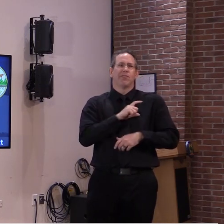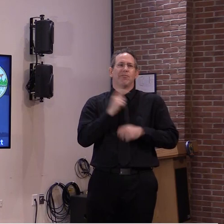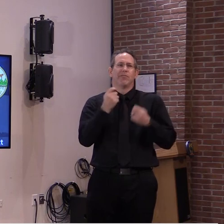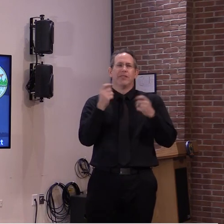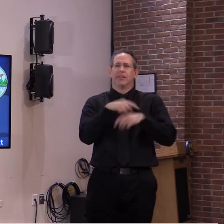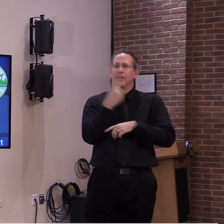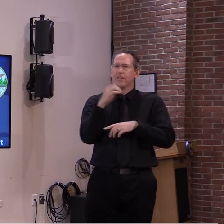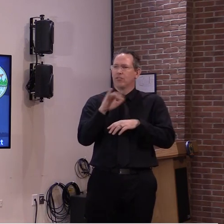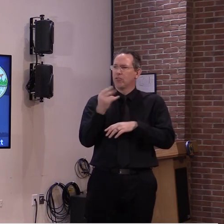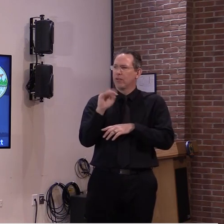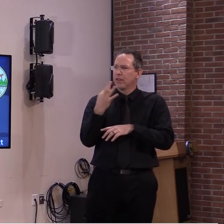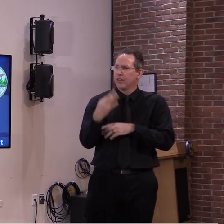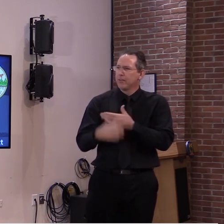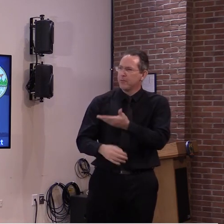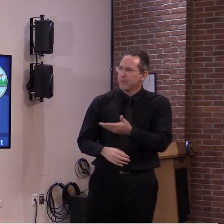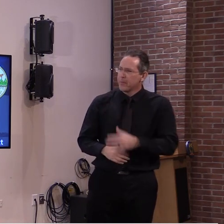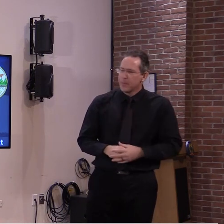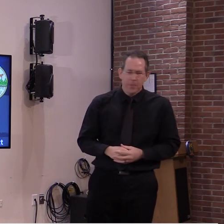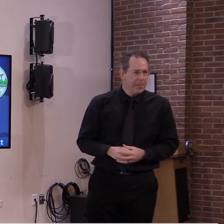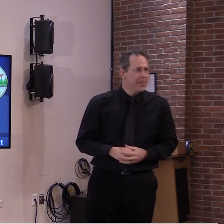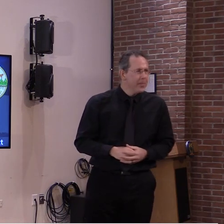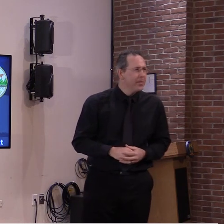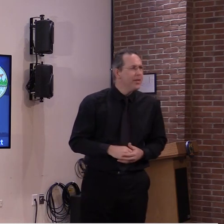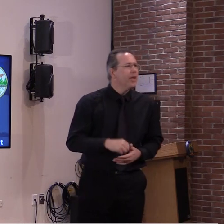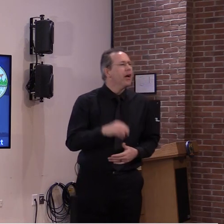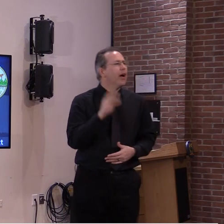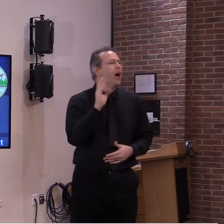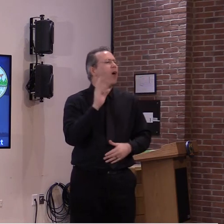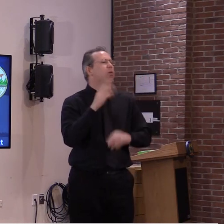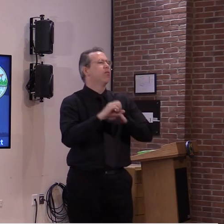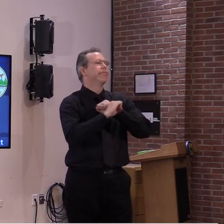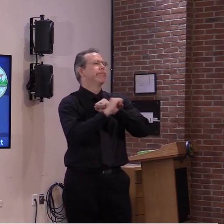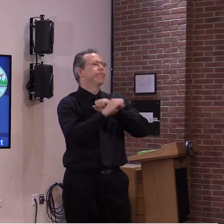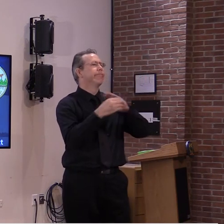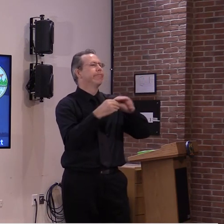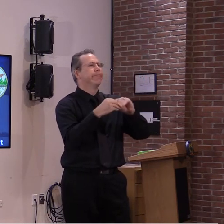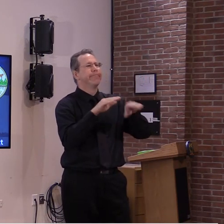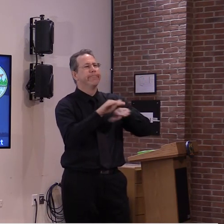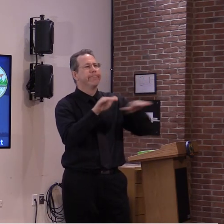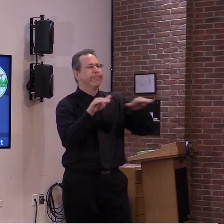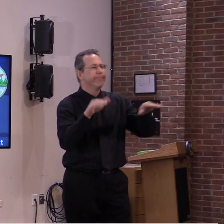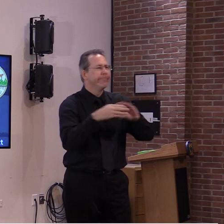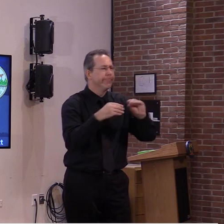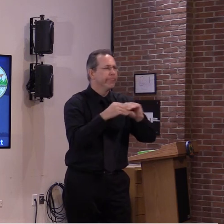in that regard. I have a great deal of respect for anyone on the front lines